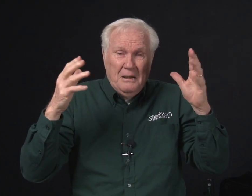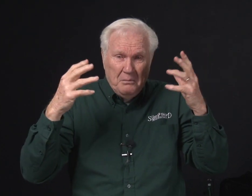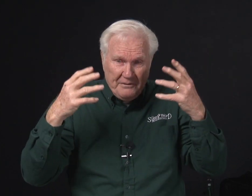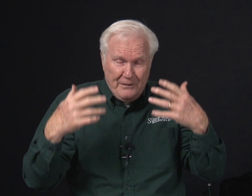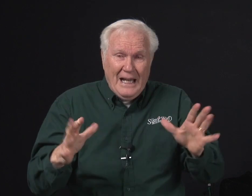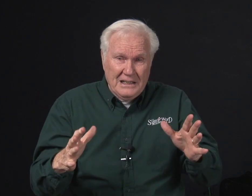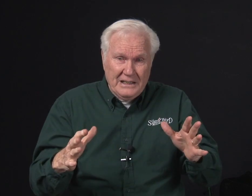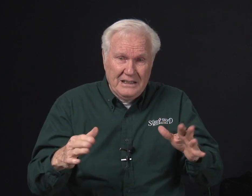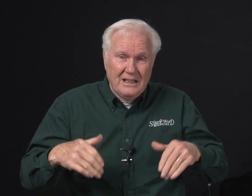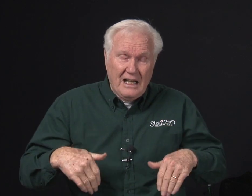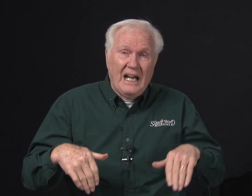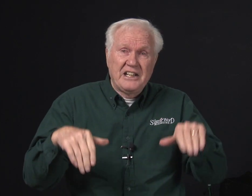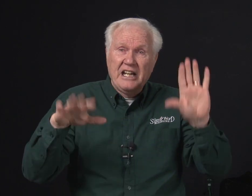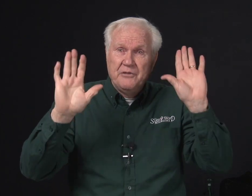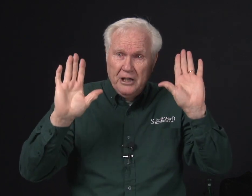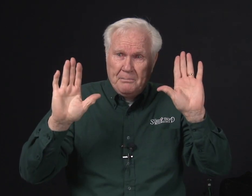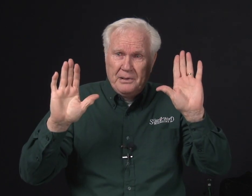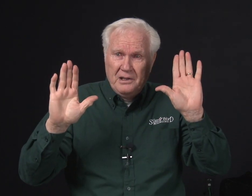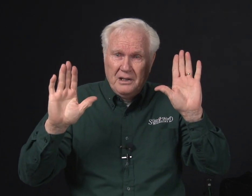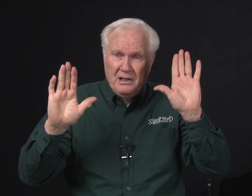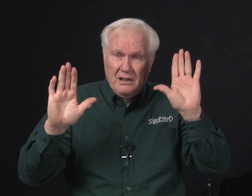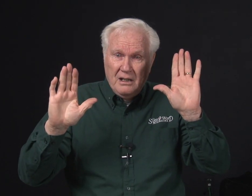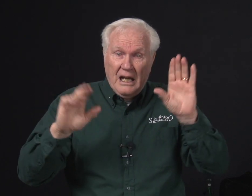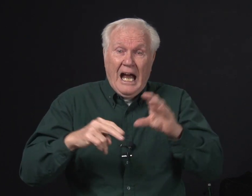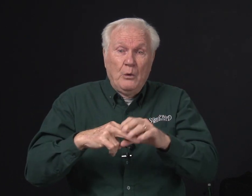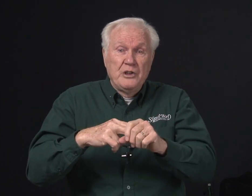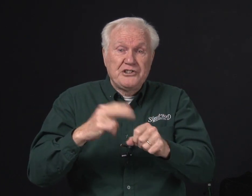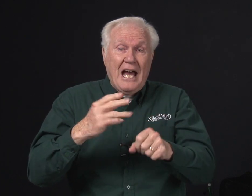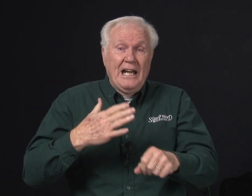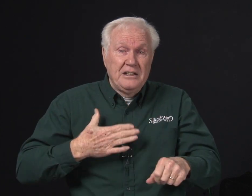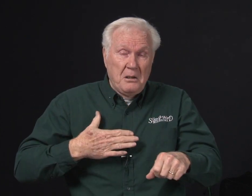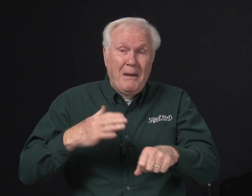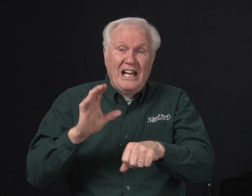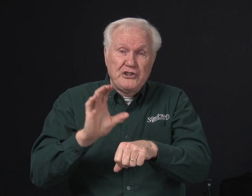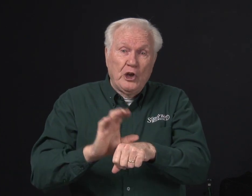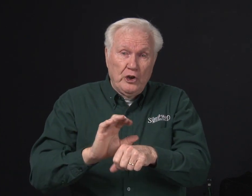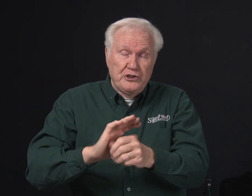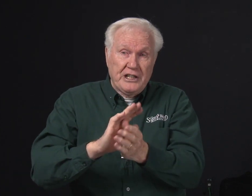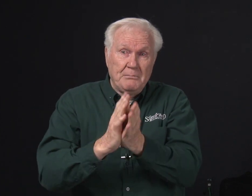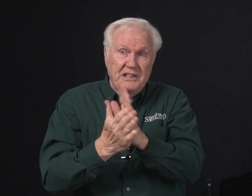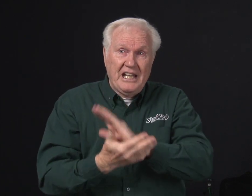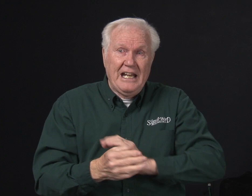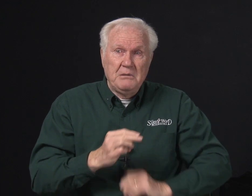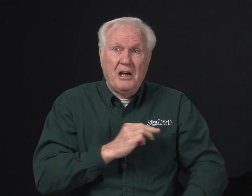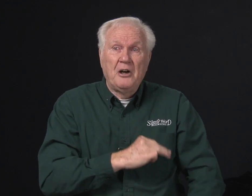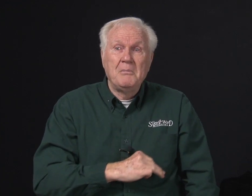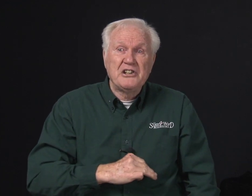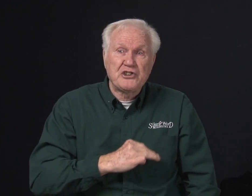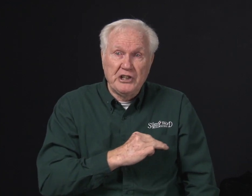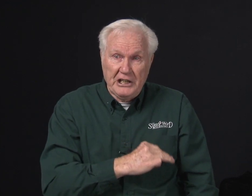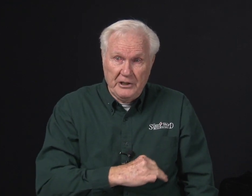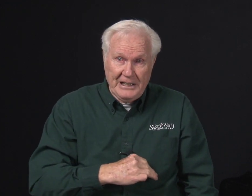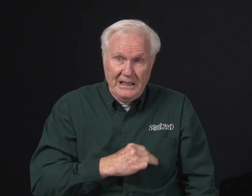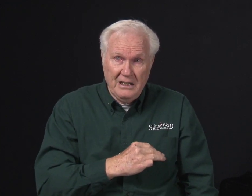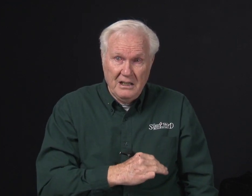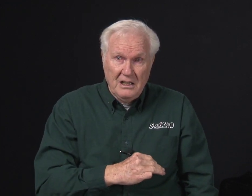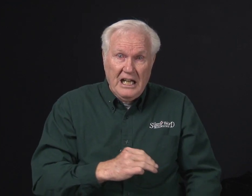But finally, I gave up. I resigned my church and became a missionary. And